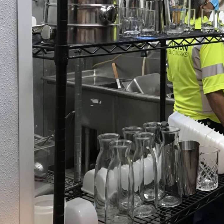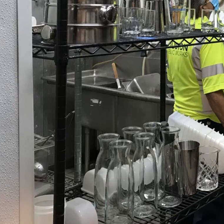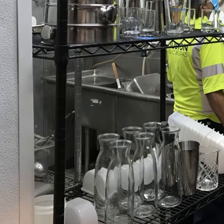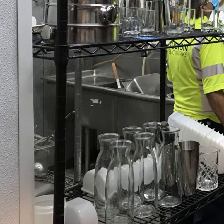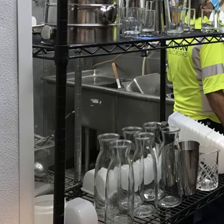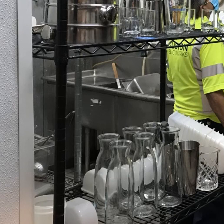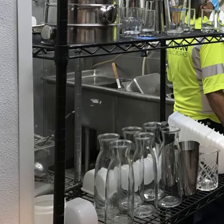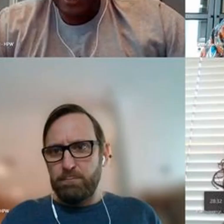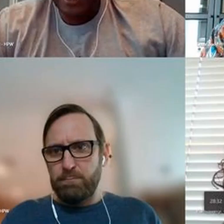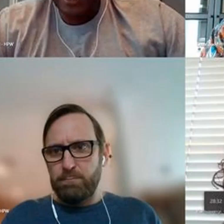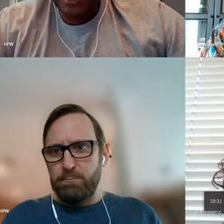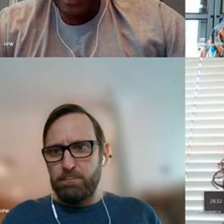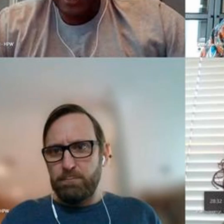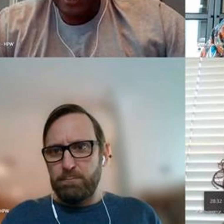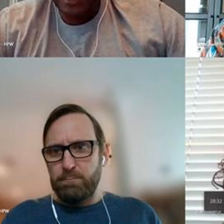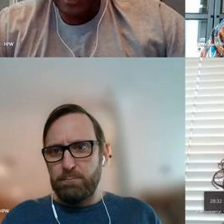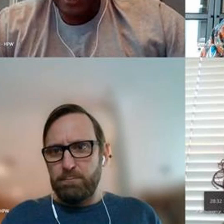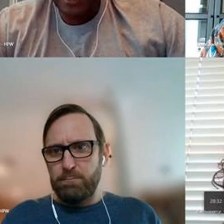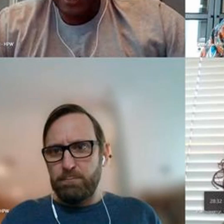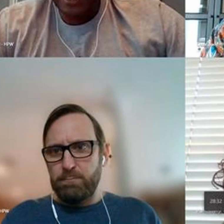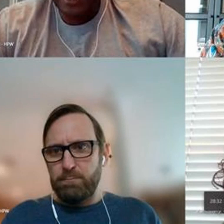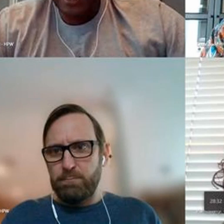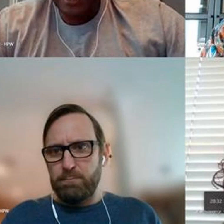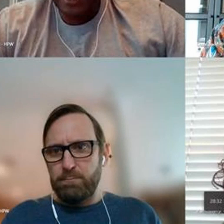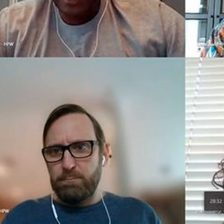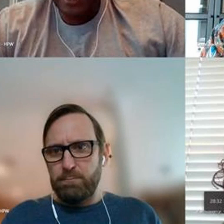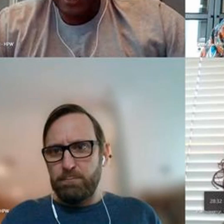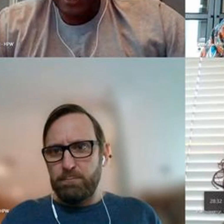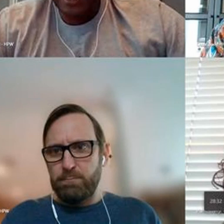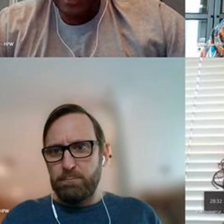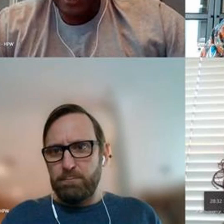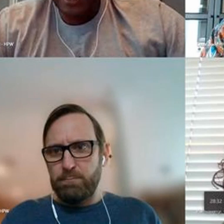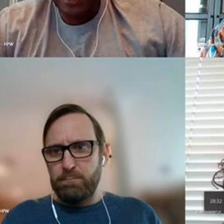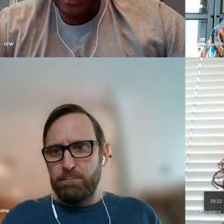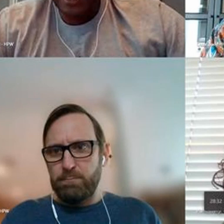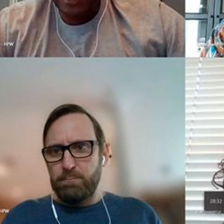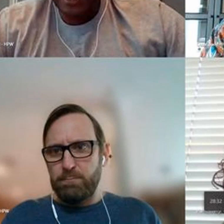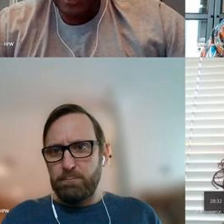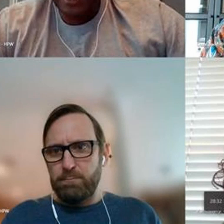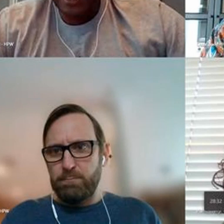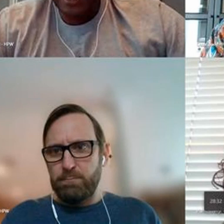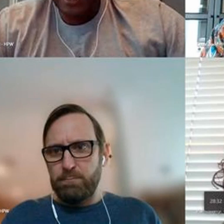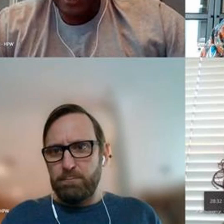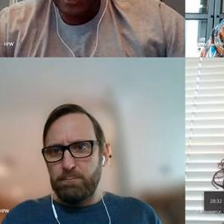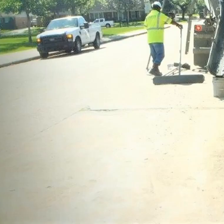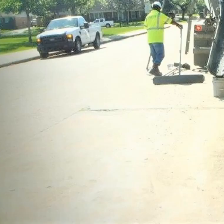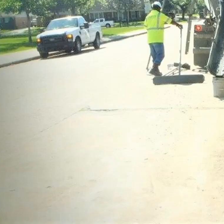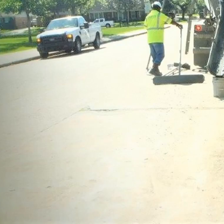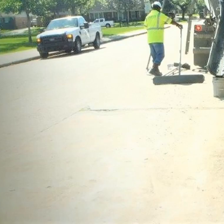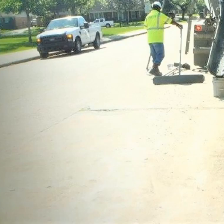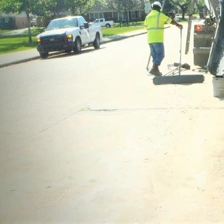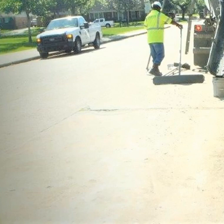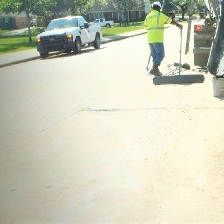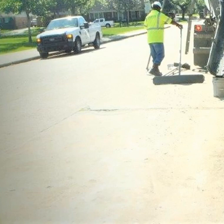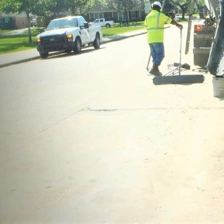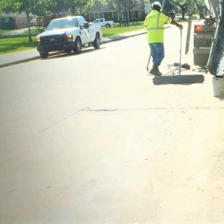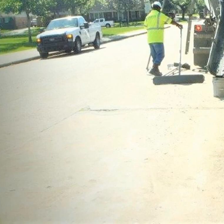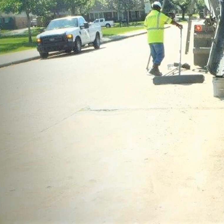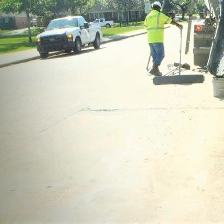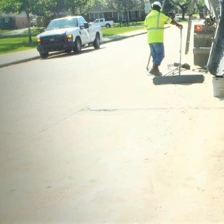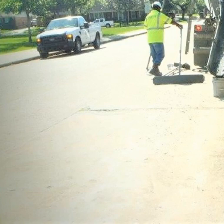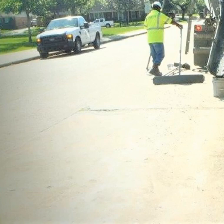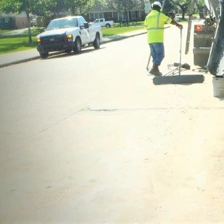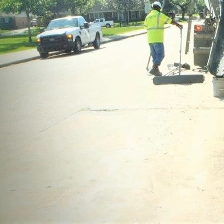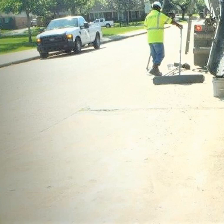of these families and our entire department during this time. And I want each of you to know that the men and women of Houston Public Works will continue to show